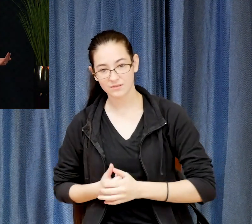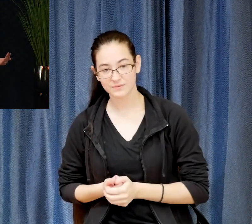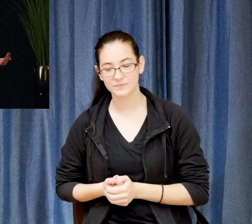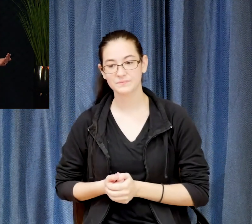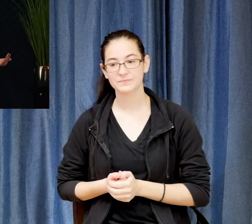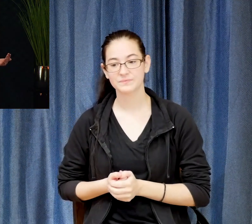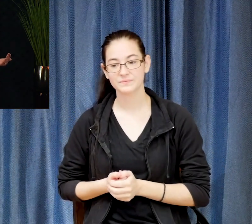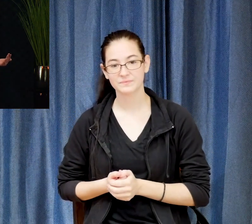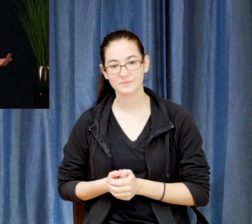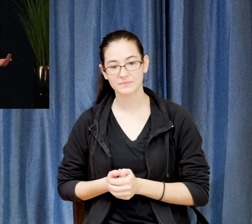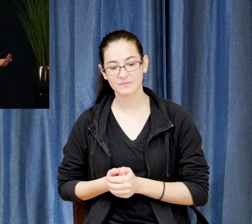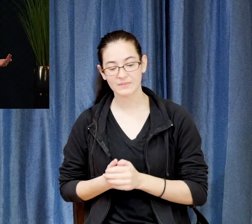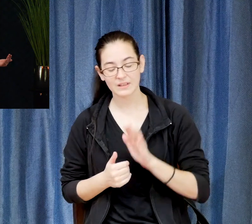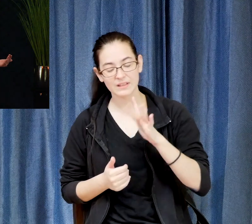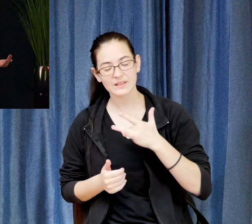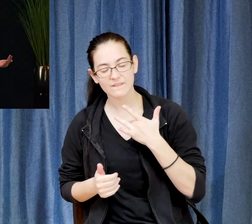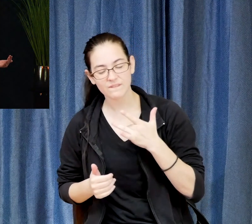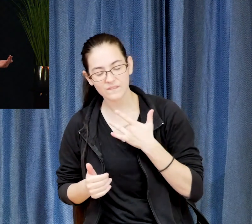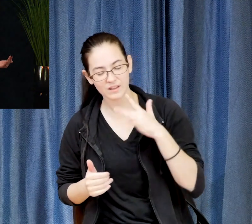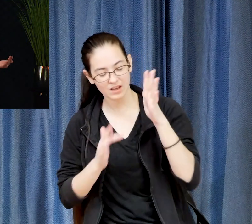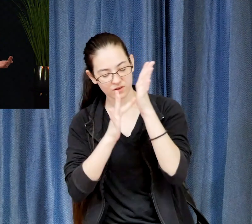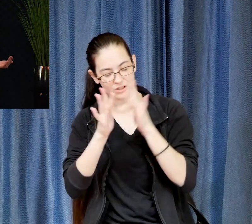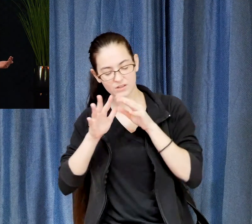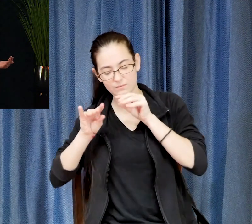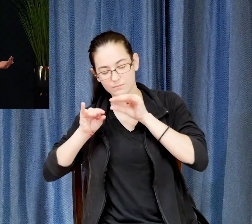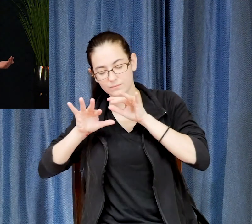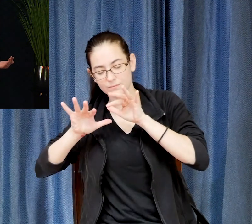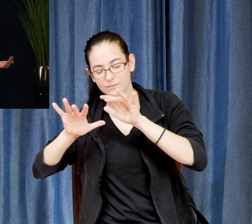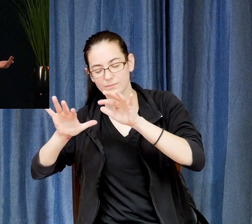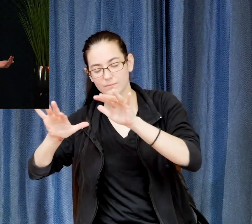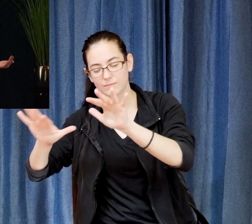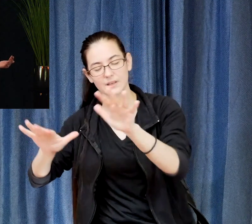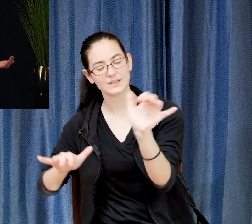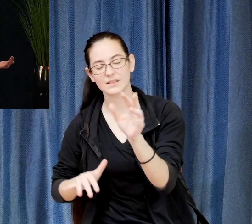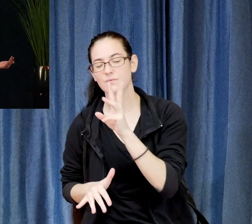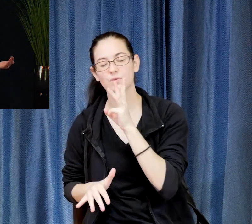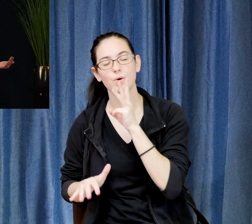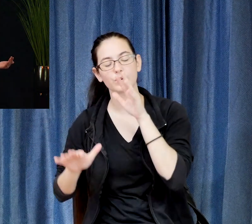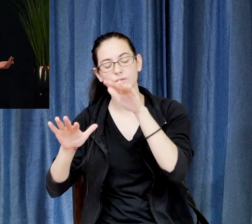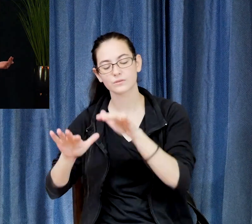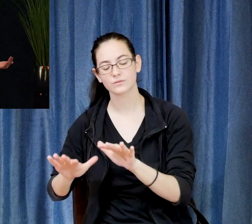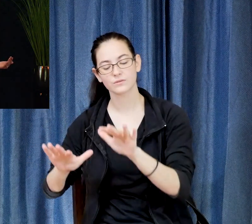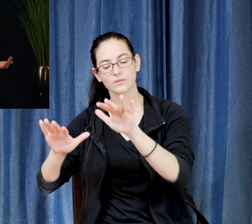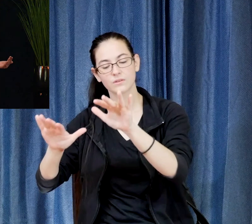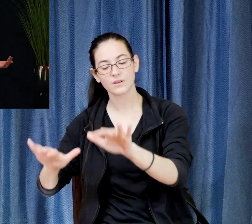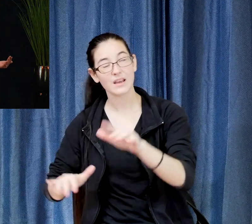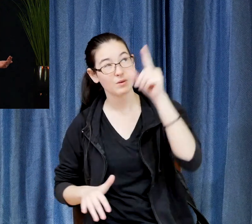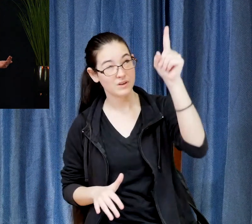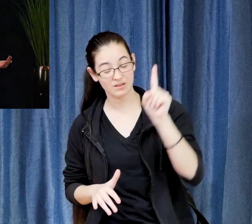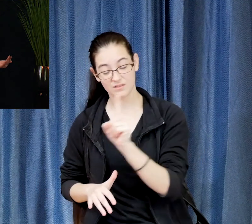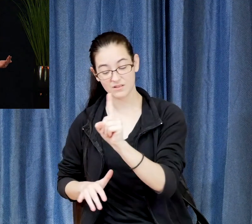The vibration of his consciousness ripples out like calming water, and the fires dissolve where he